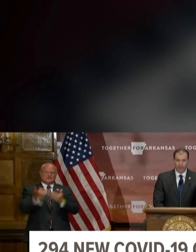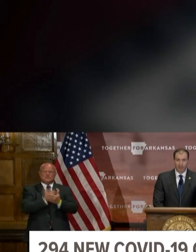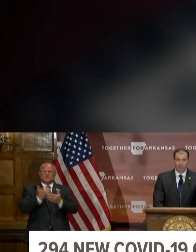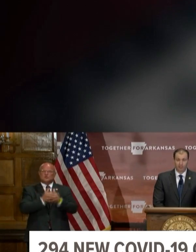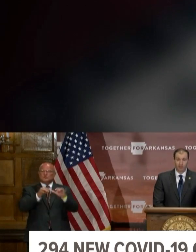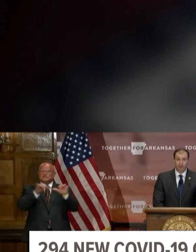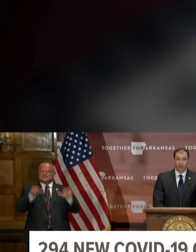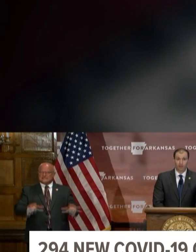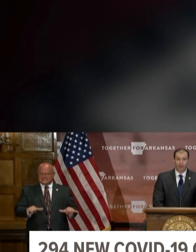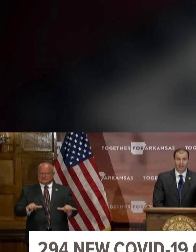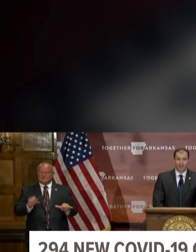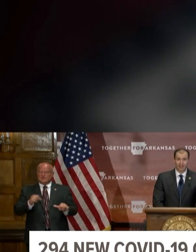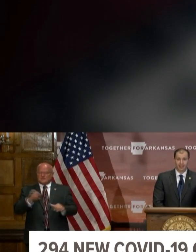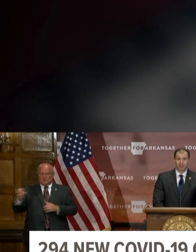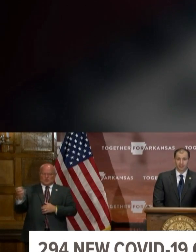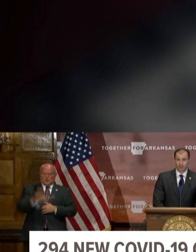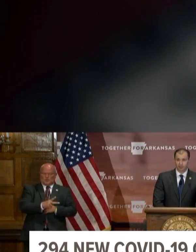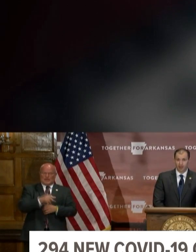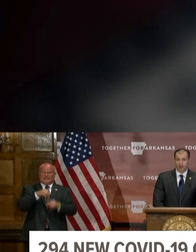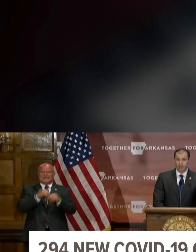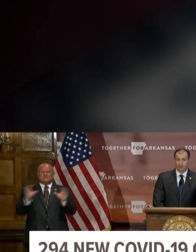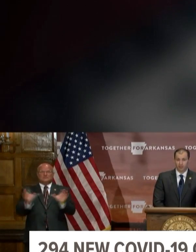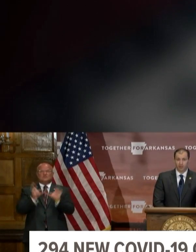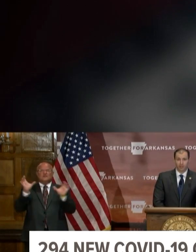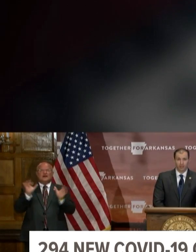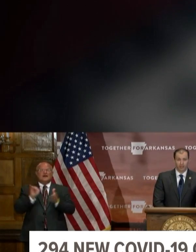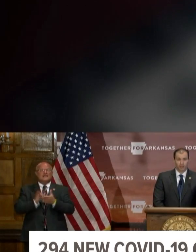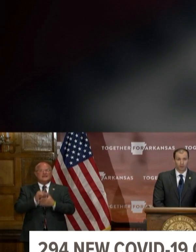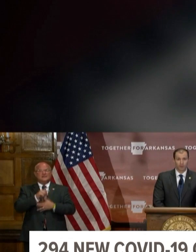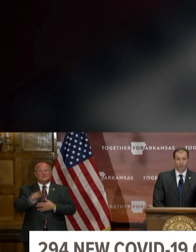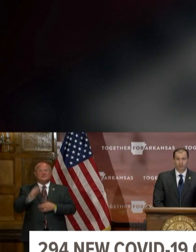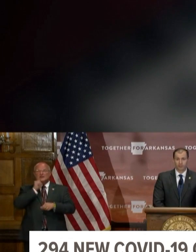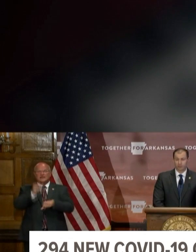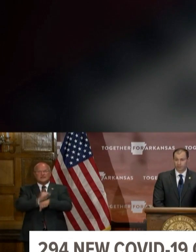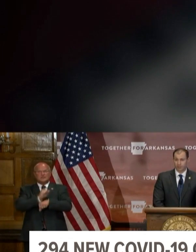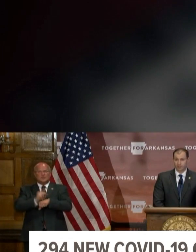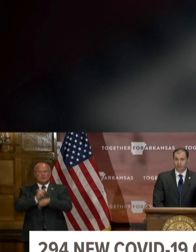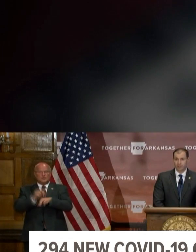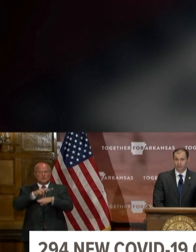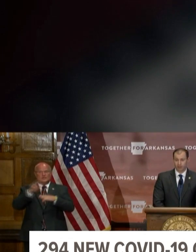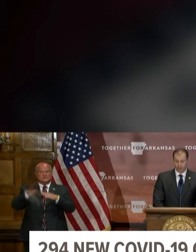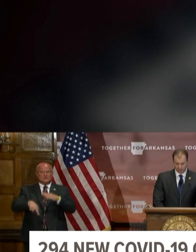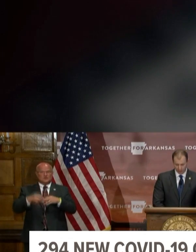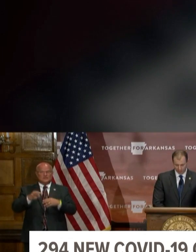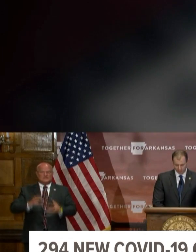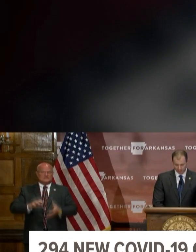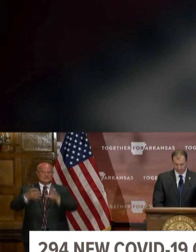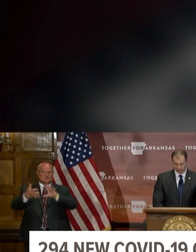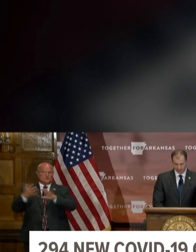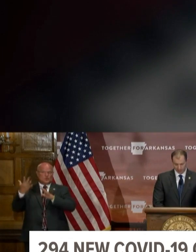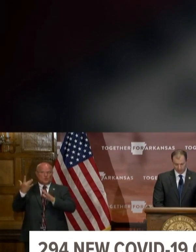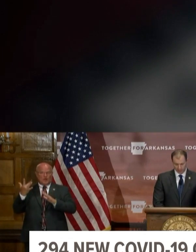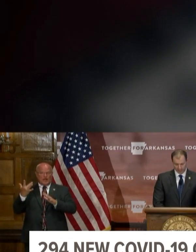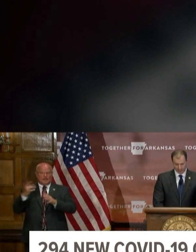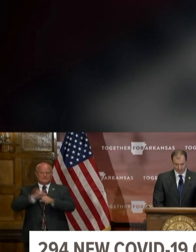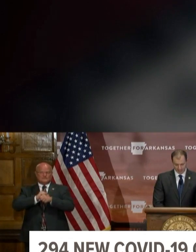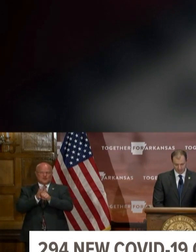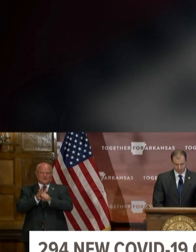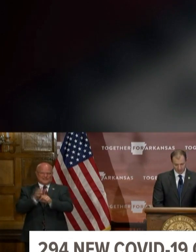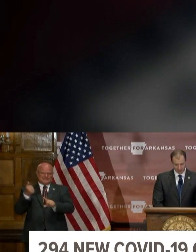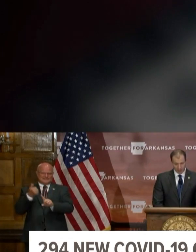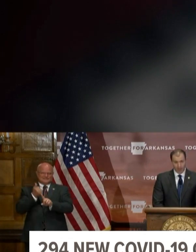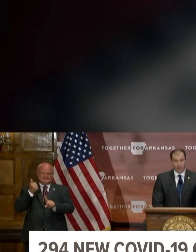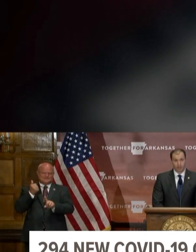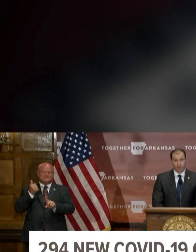it. So you'll have to go back in and certify that your unemployment was as a result of a disruption caused by